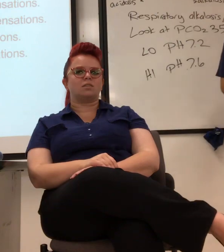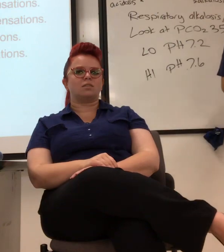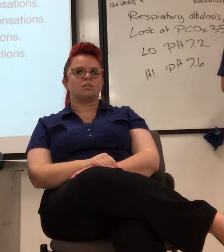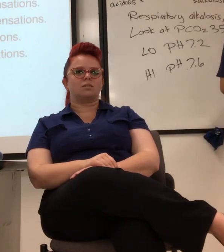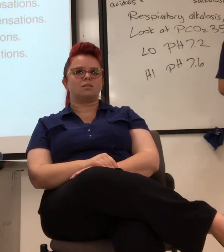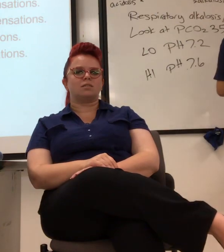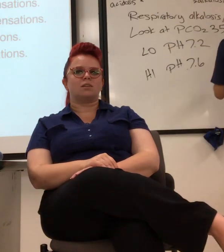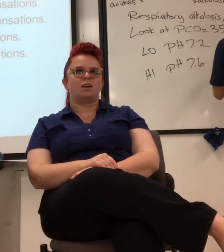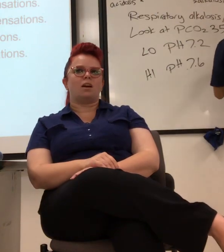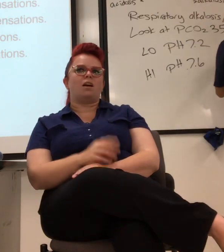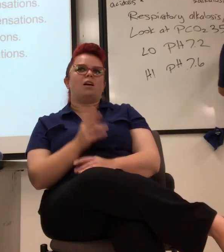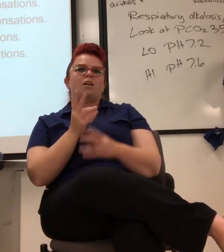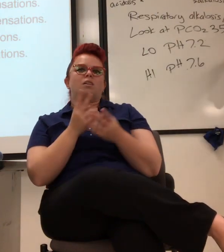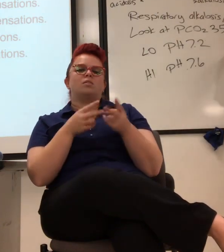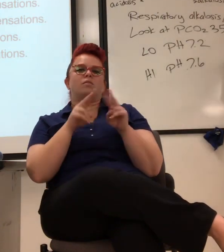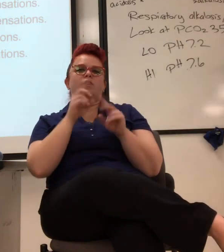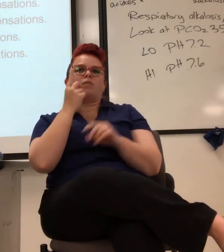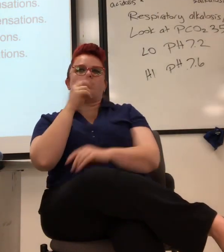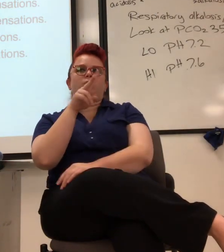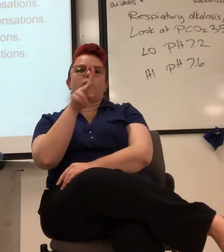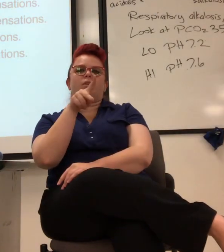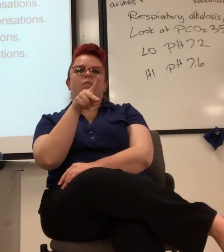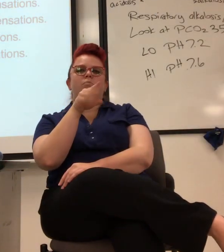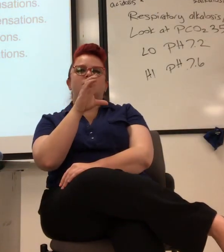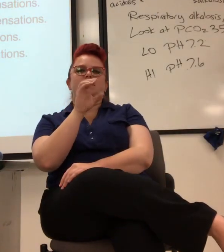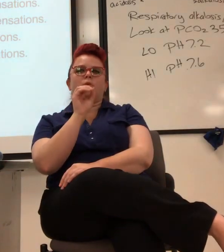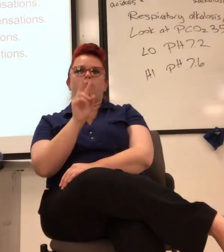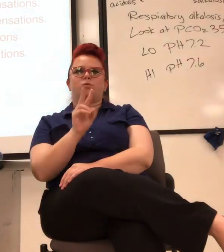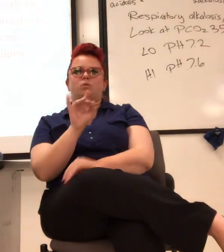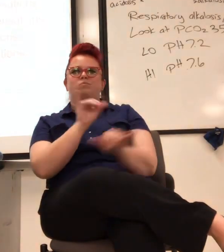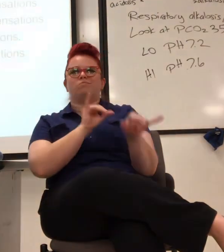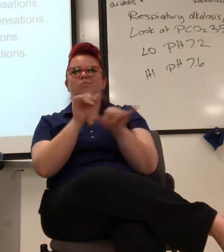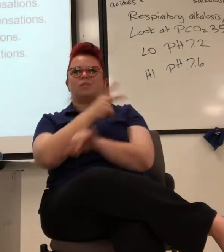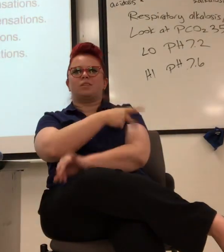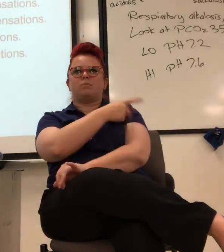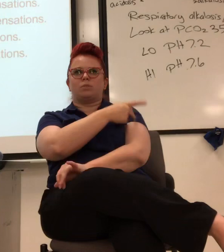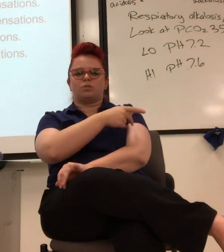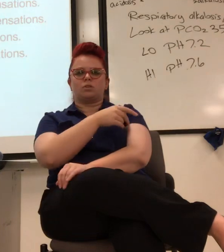making pH low. Let's do the inverse.